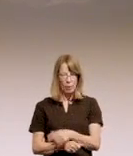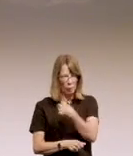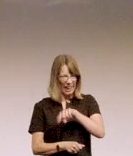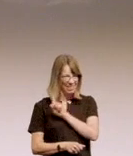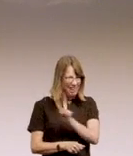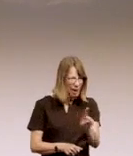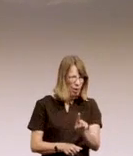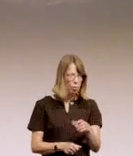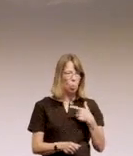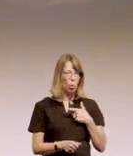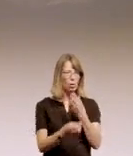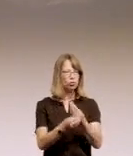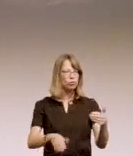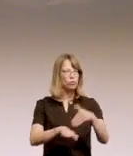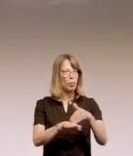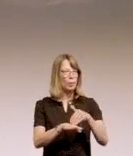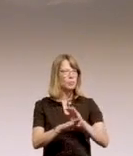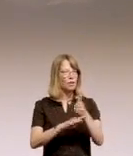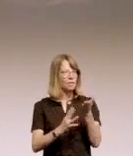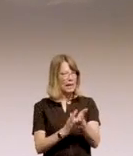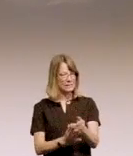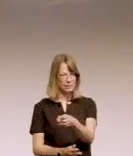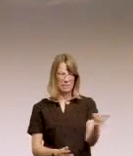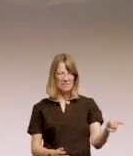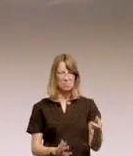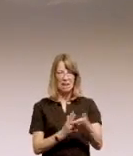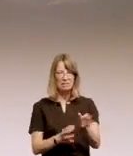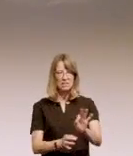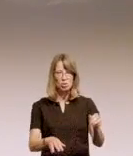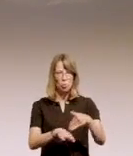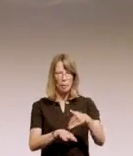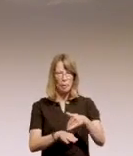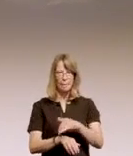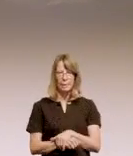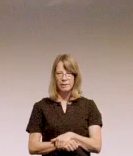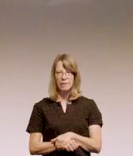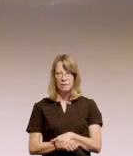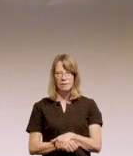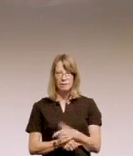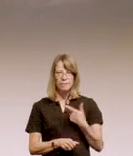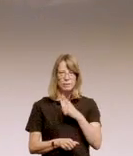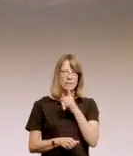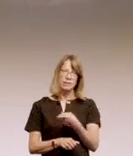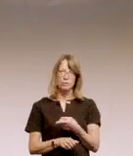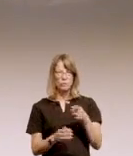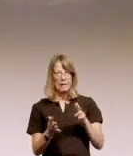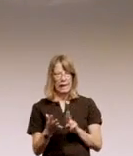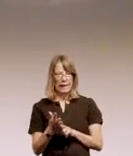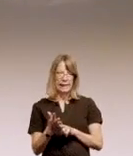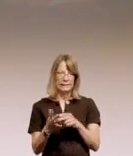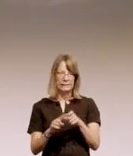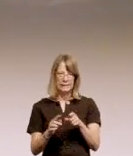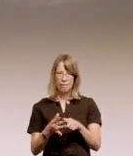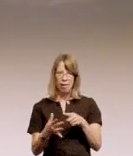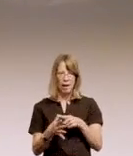at, and our assumption was we'd been brought on to look at it. It's the National Disability Insurance Agency. These guys have to be the bee's knees in accessibility, and that's why we're